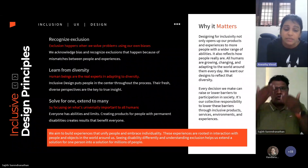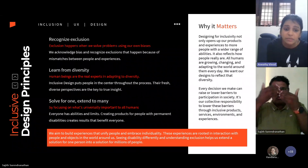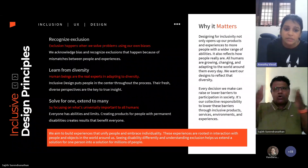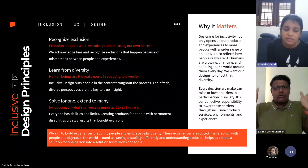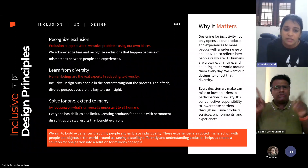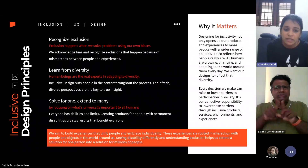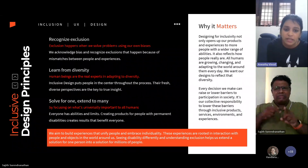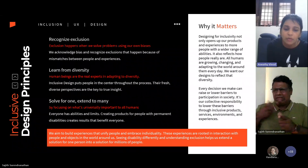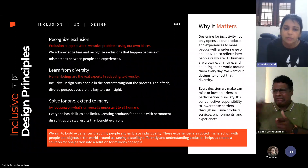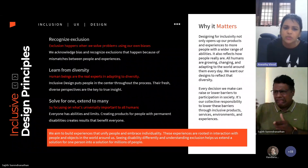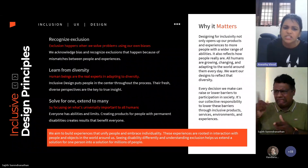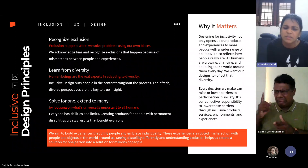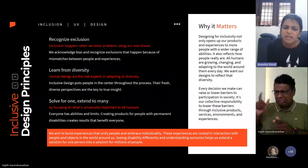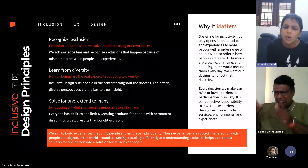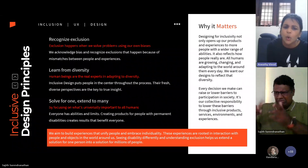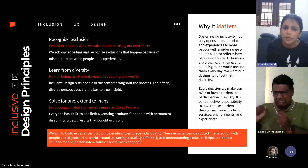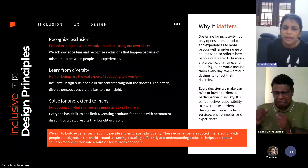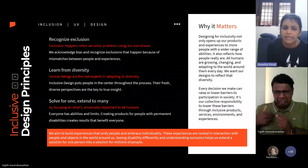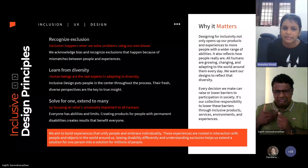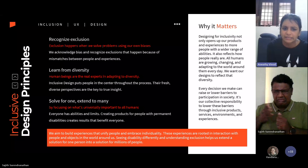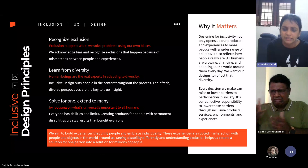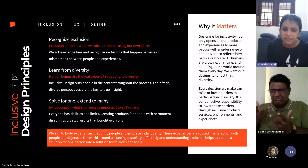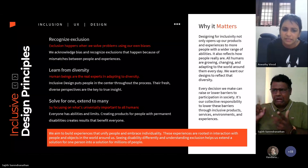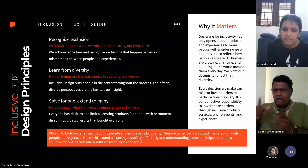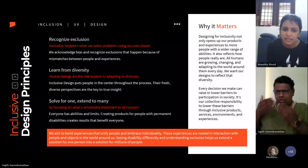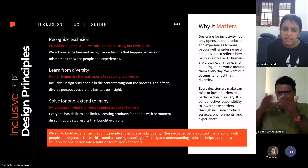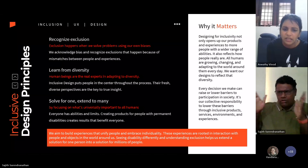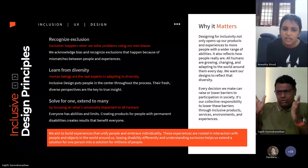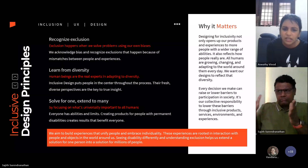include these people in our process. Become open-minded.